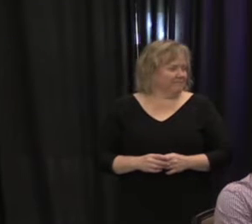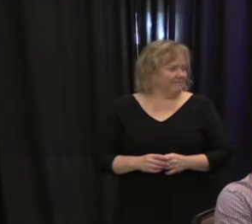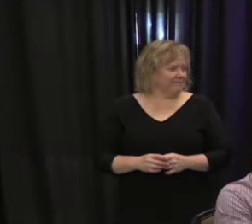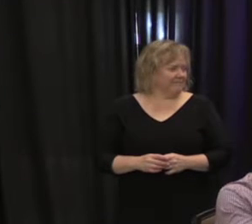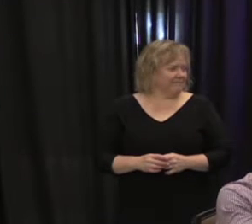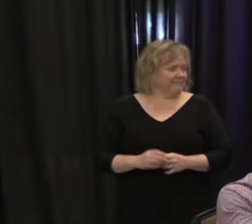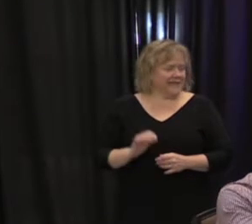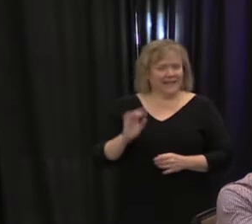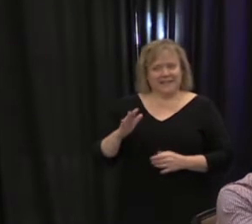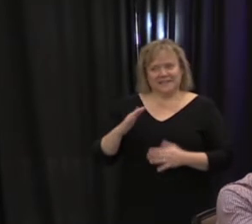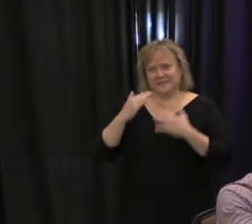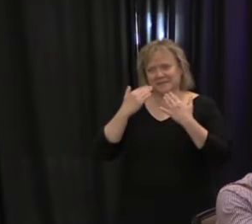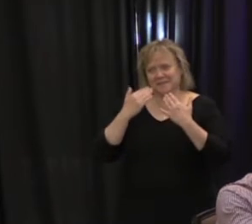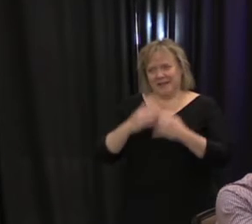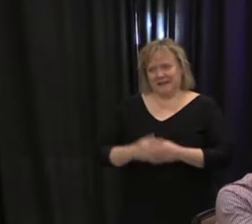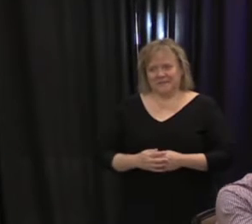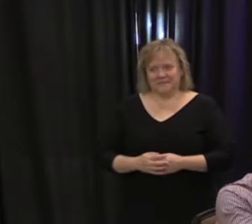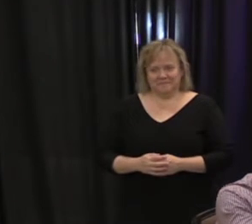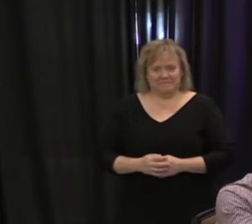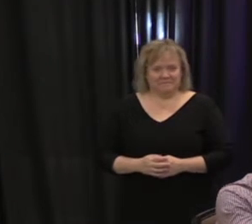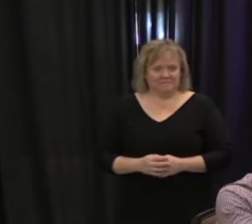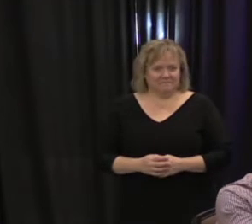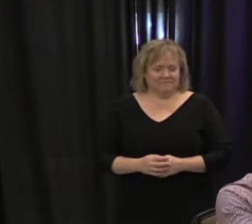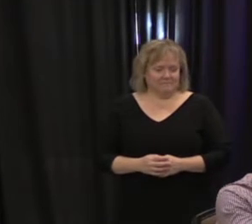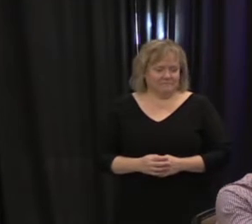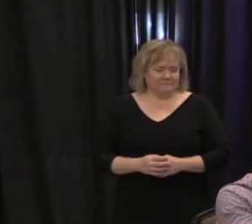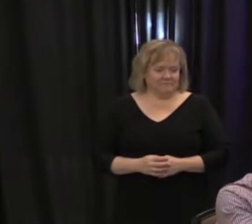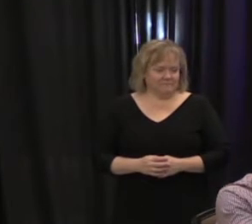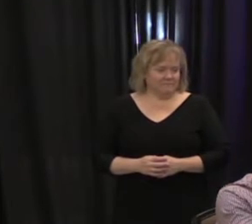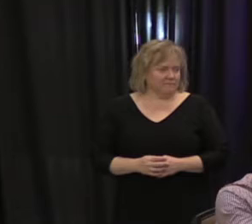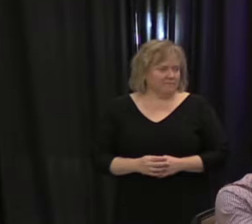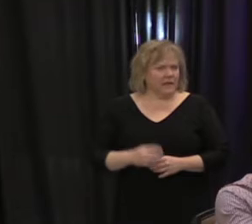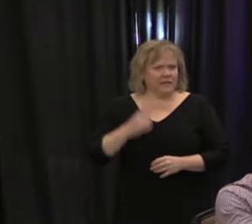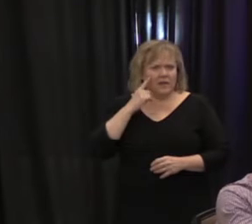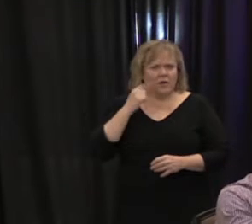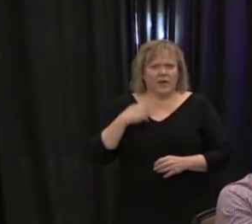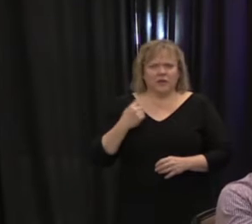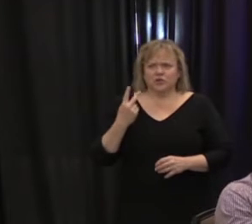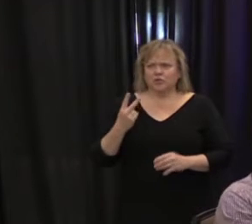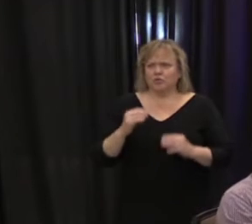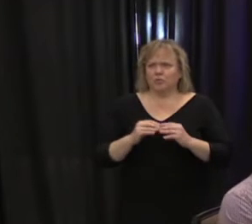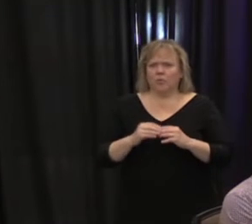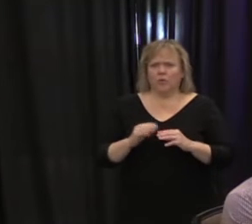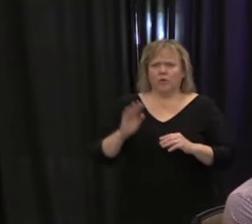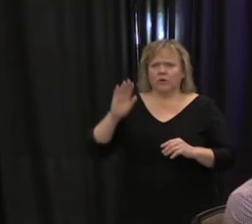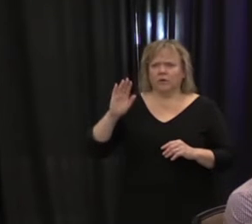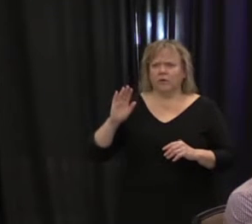It's the smile. I think there were two more questions that I saw.